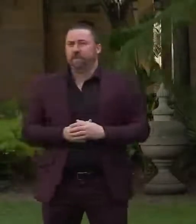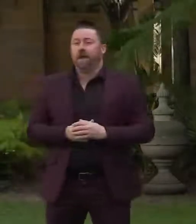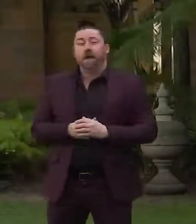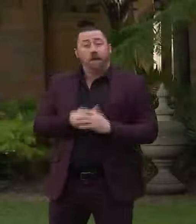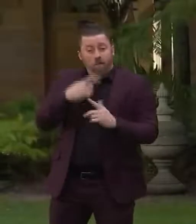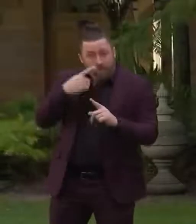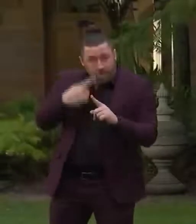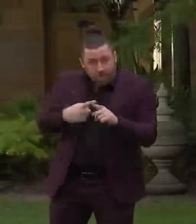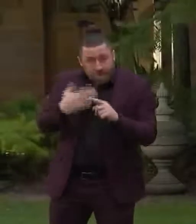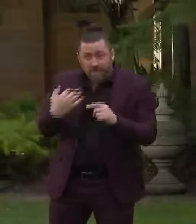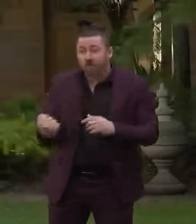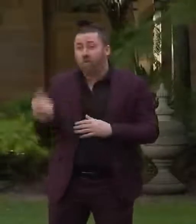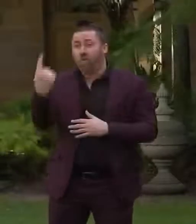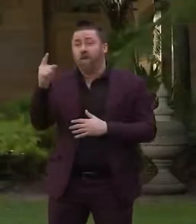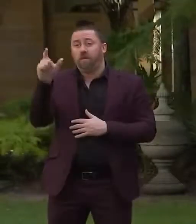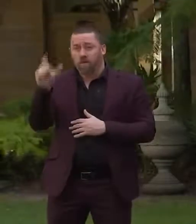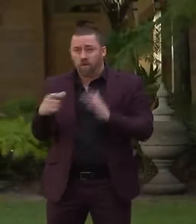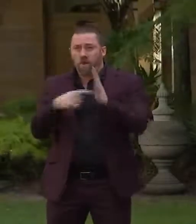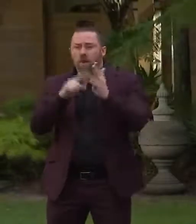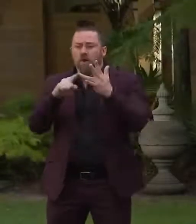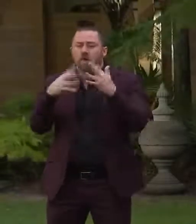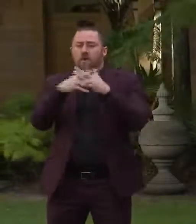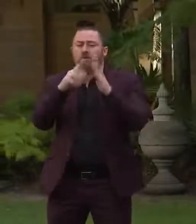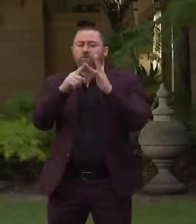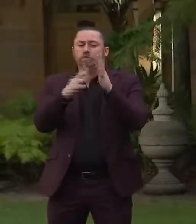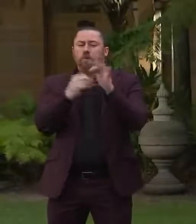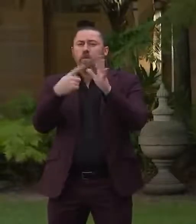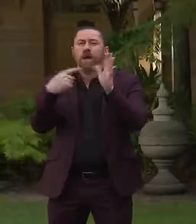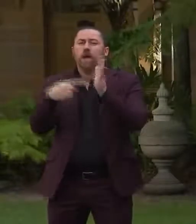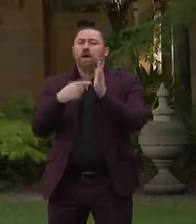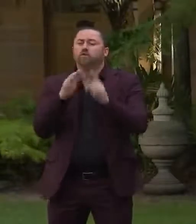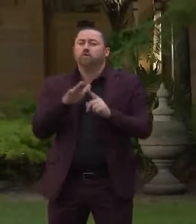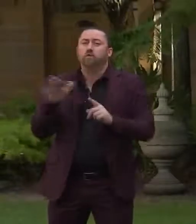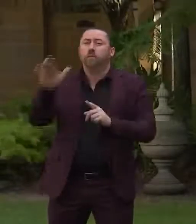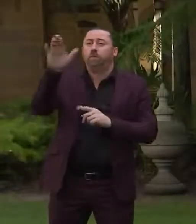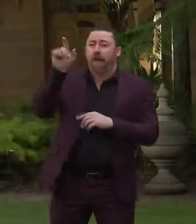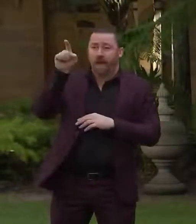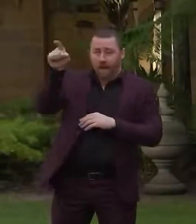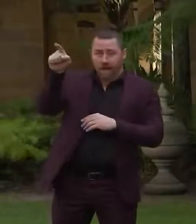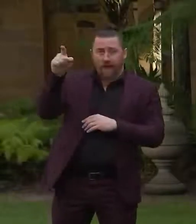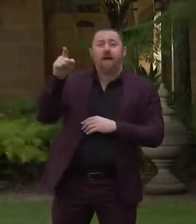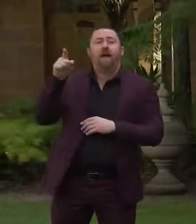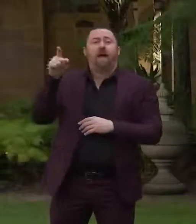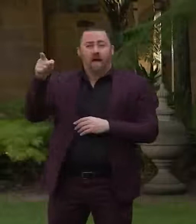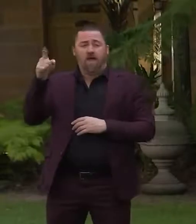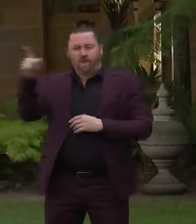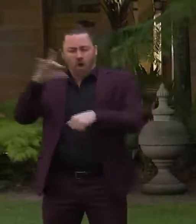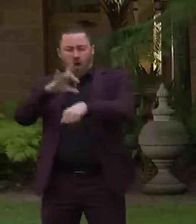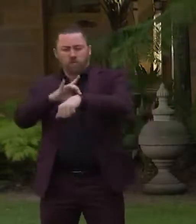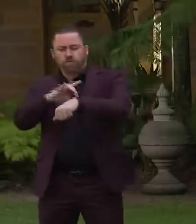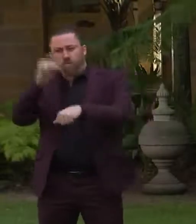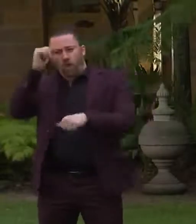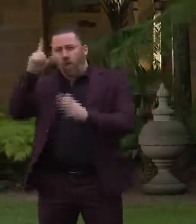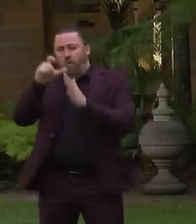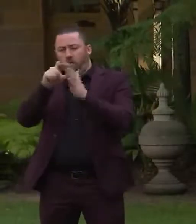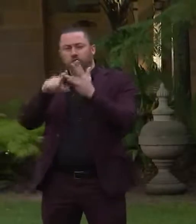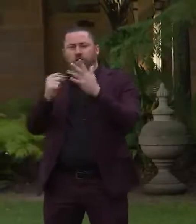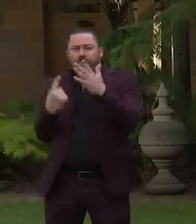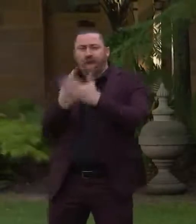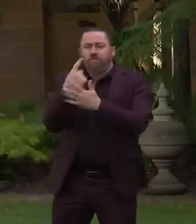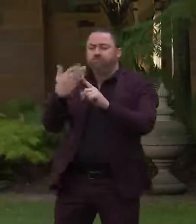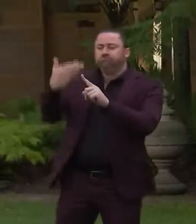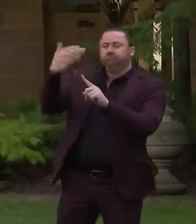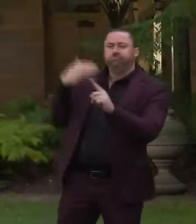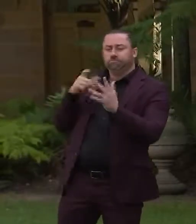have a person in the Toowoomba Hospital with COVID, and once again they've also dealt with COVID patients before as well,